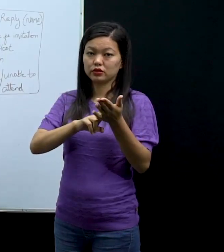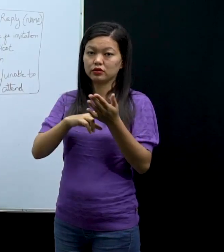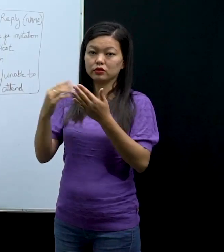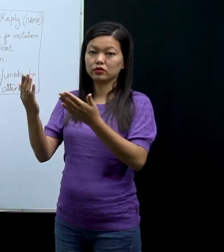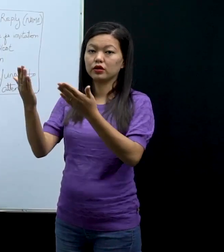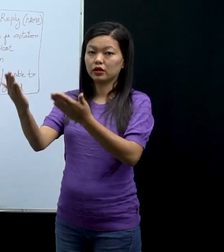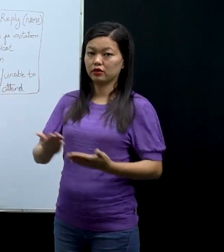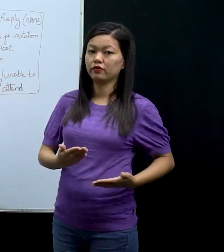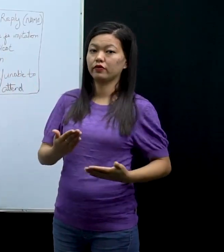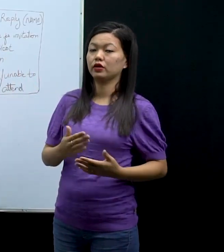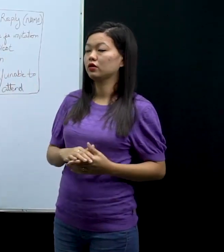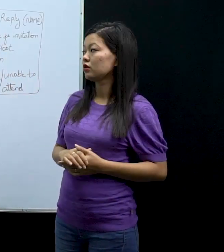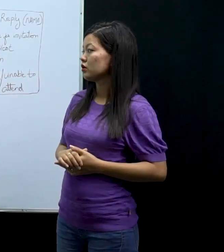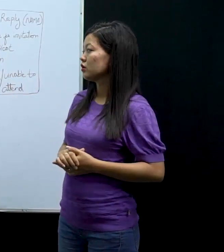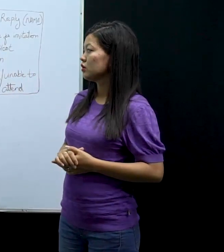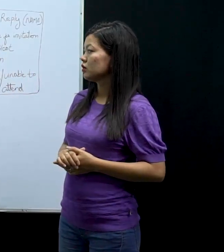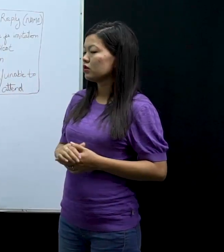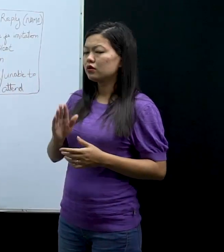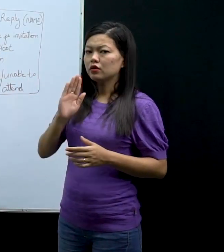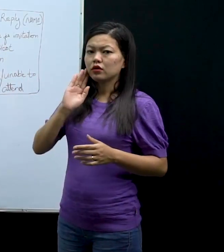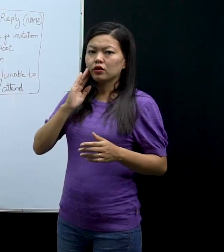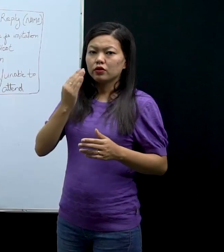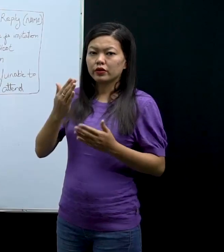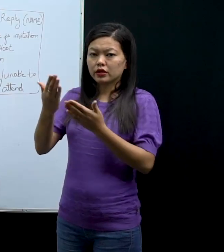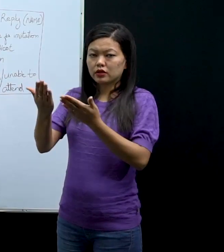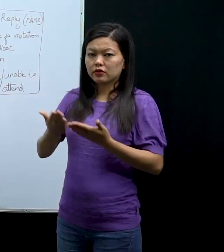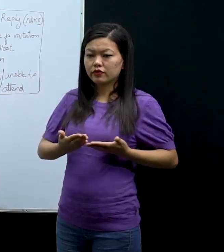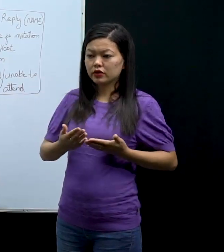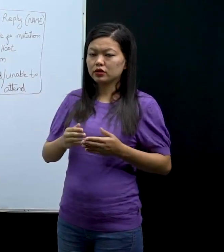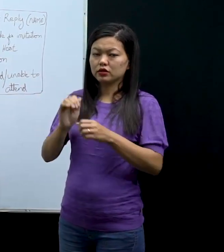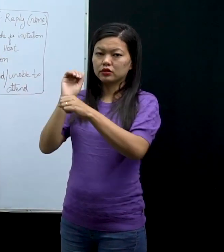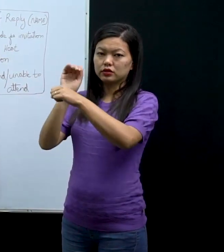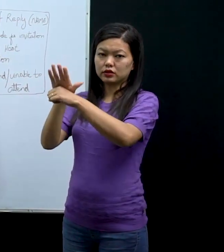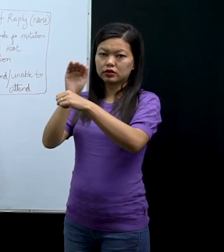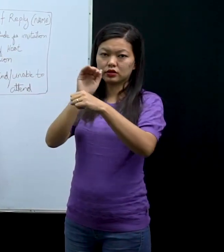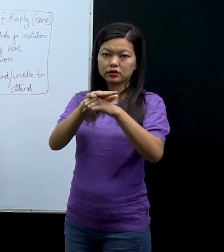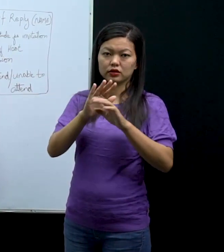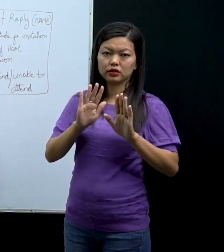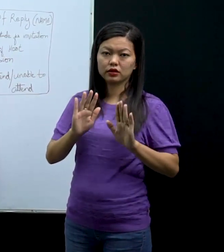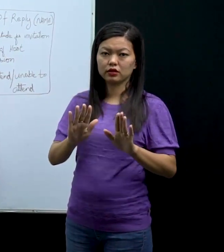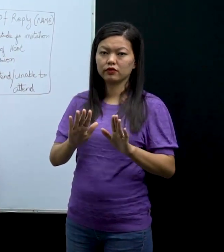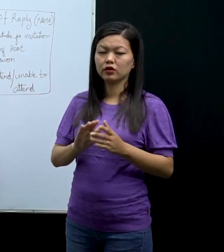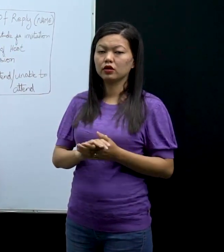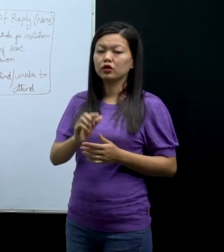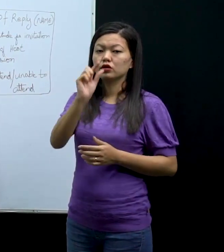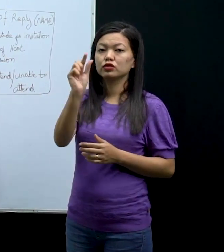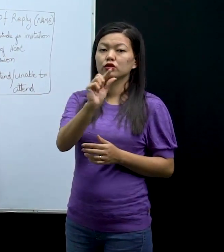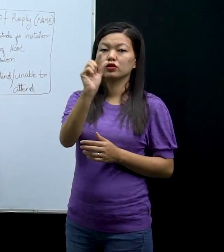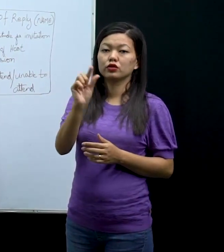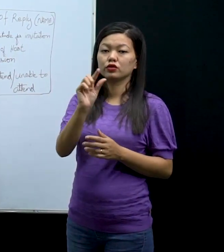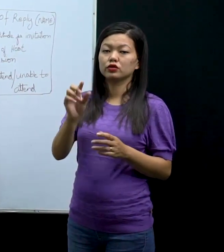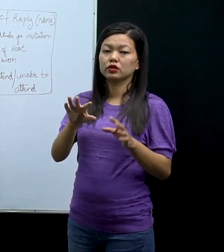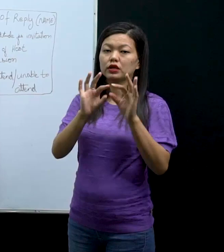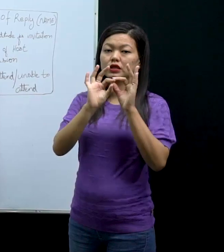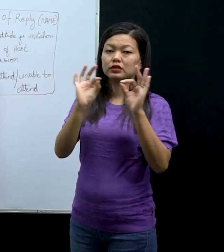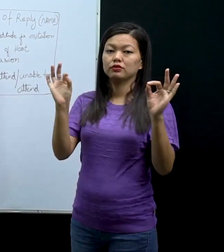okay? When we are writing an invitation, we have to make sure that we always use the simple present